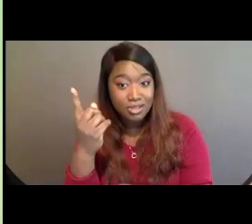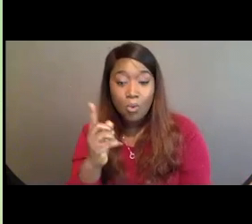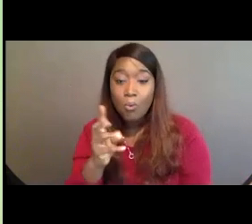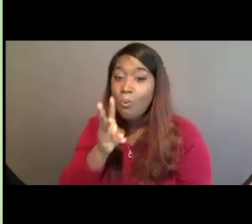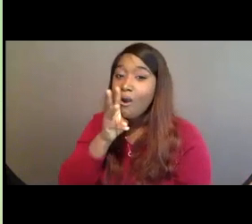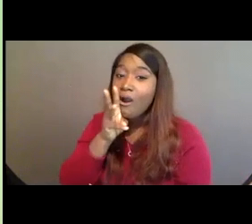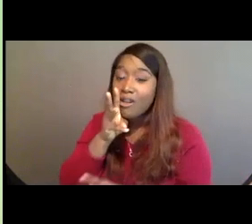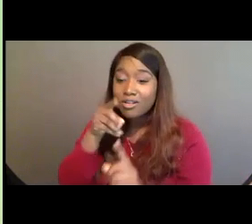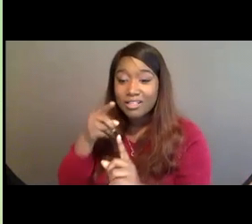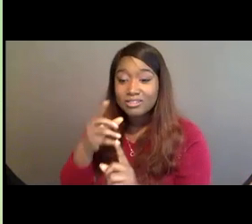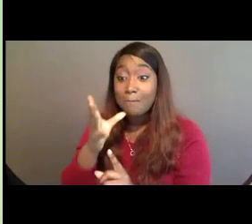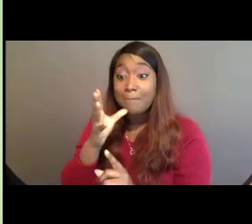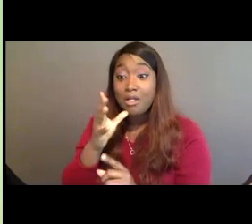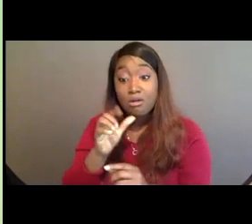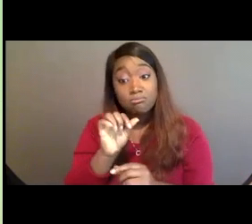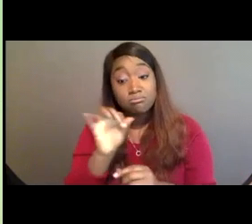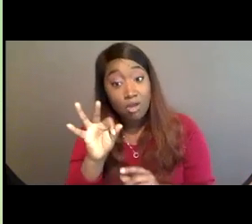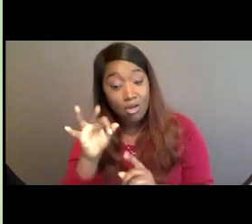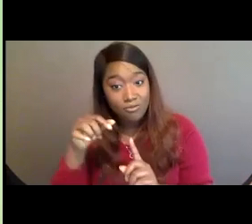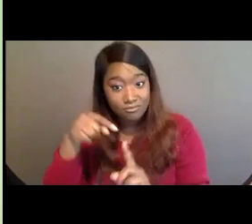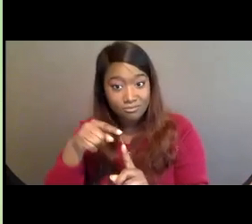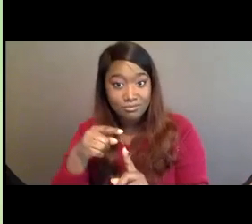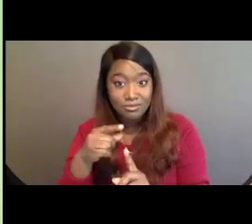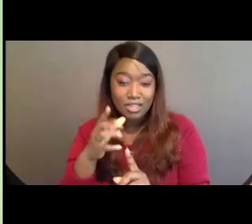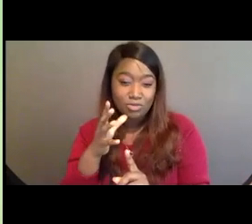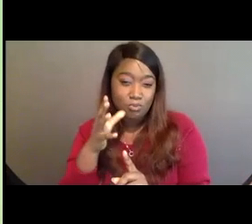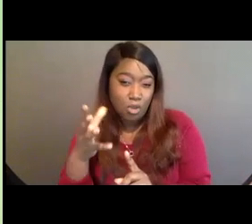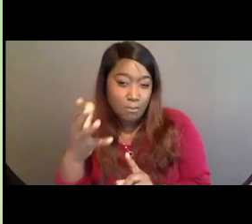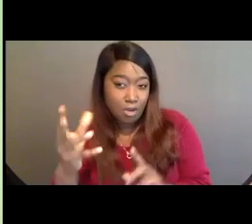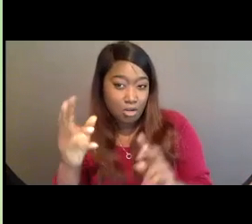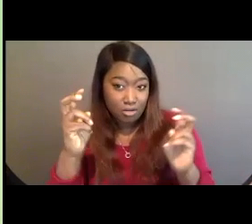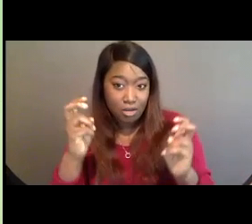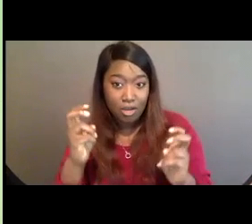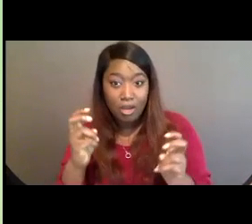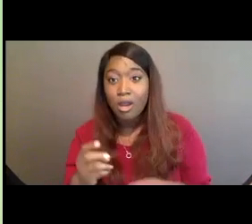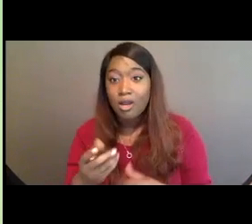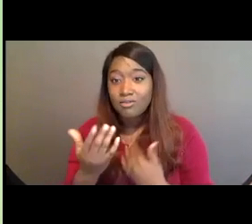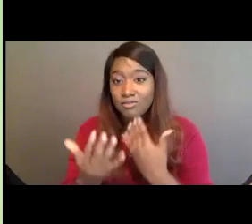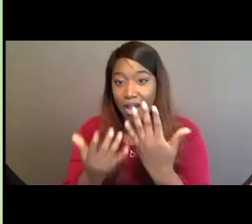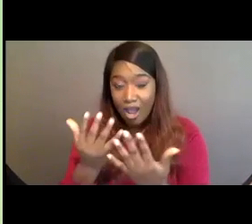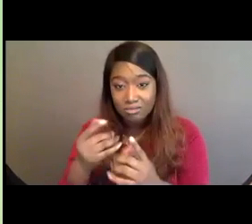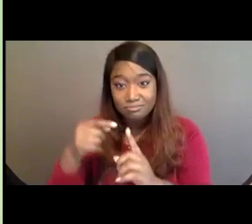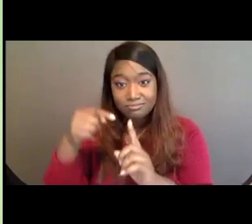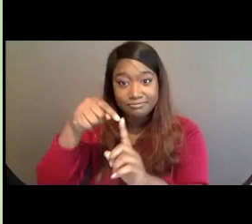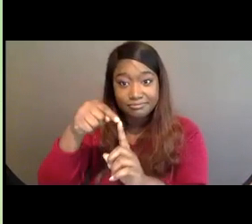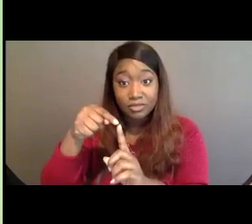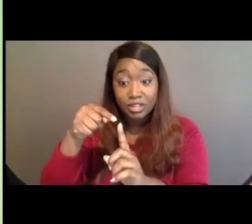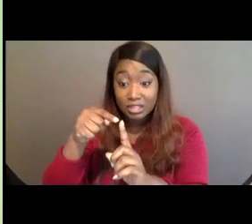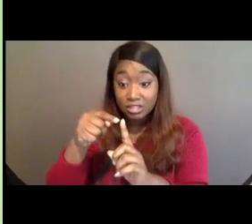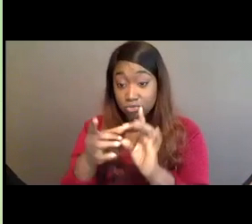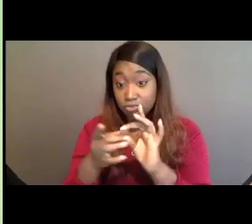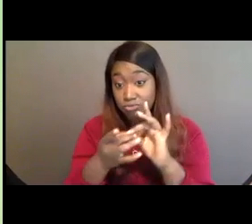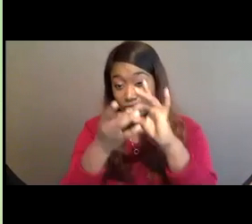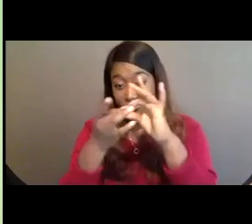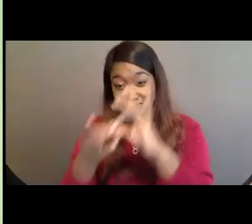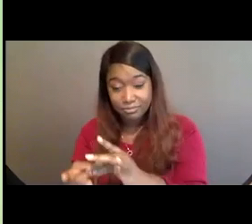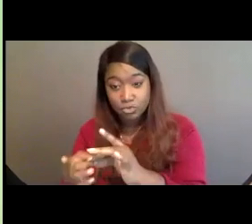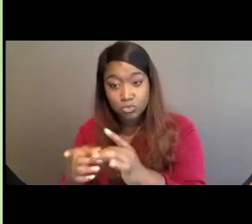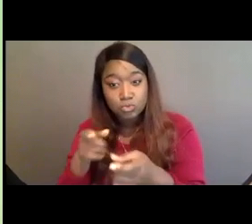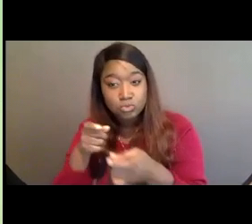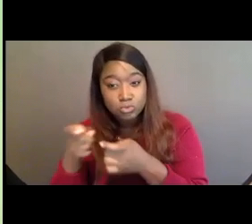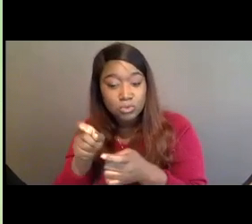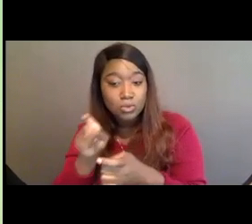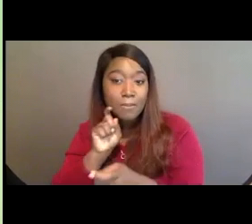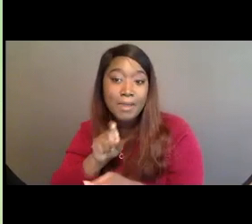the grandmother of fire, right? Fire is the grandmother or the control of metal,